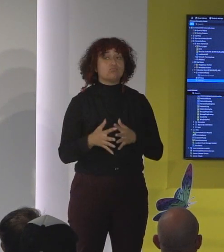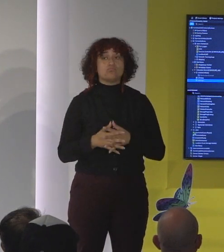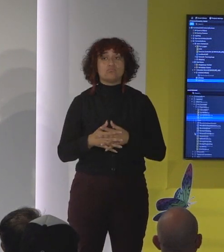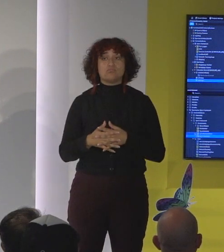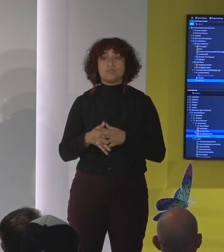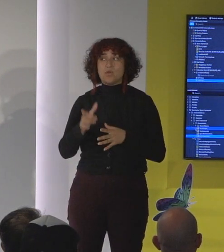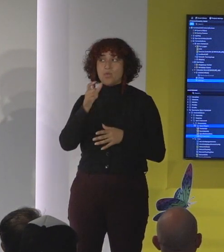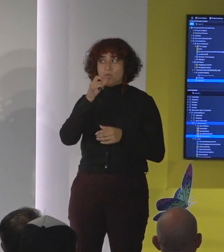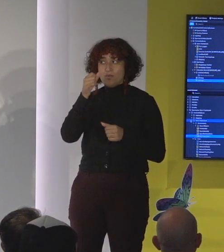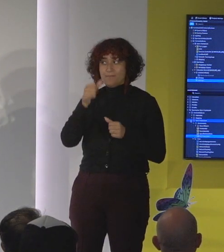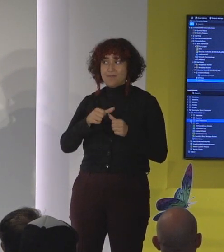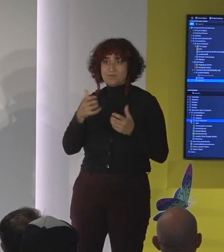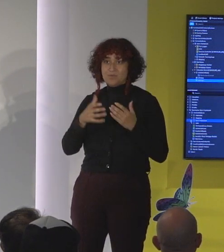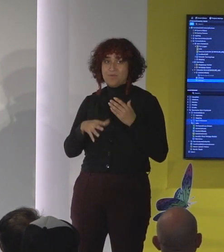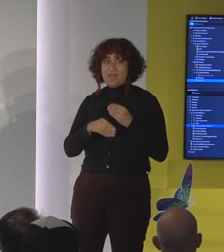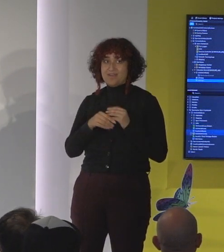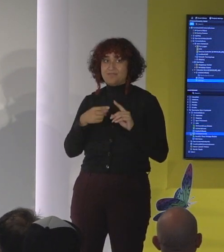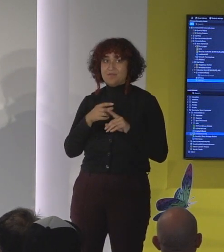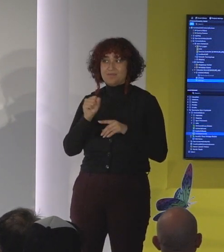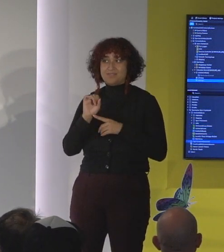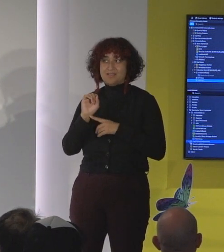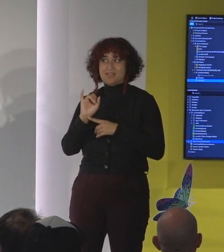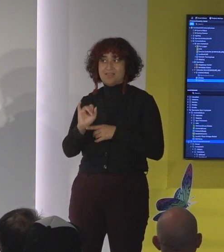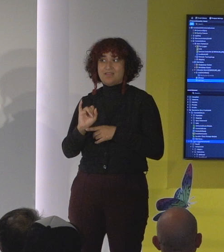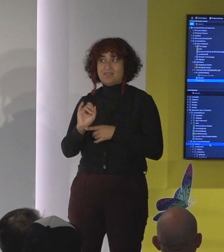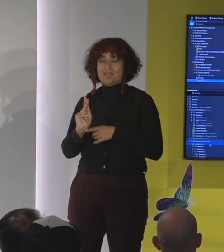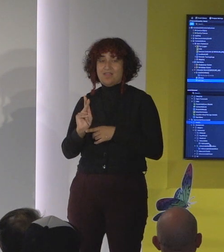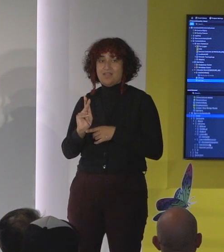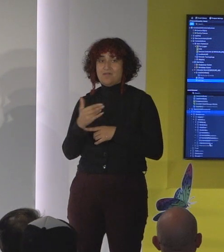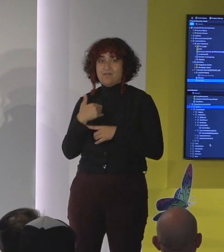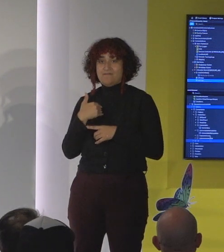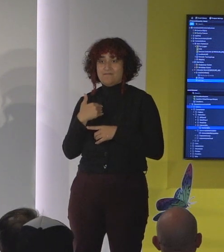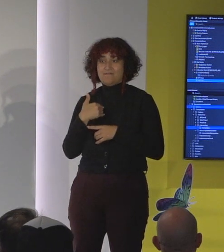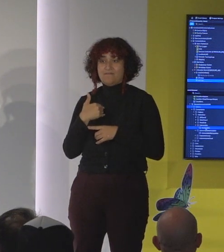And who remembers what we added from SIK? We have our,